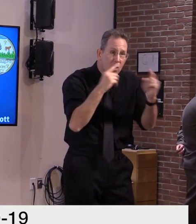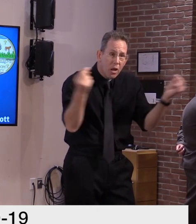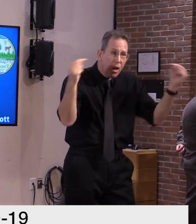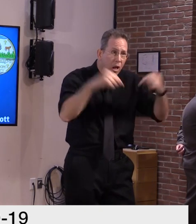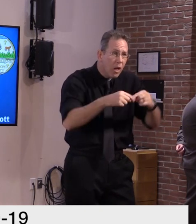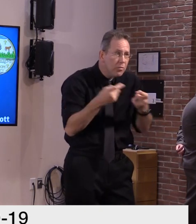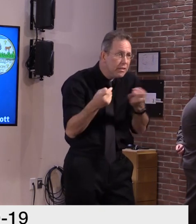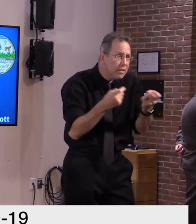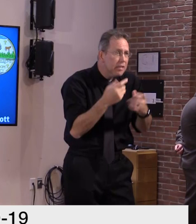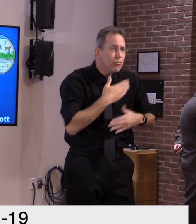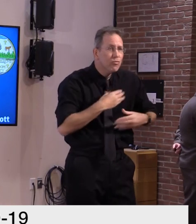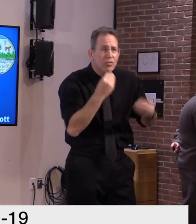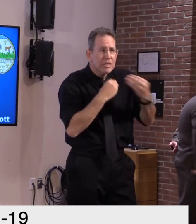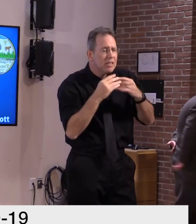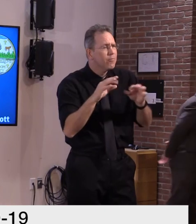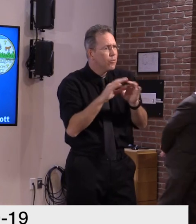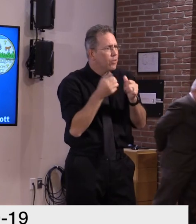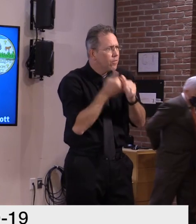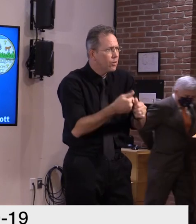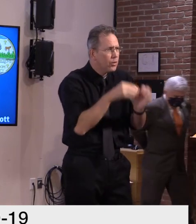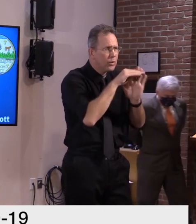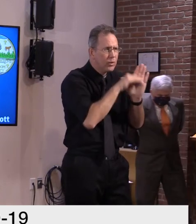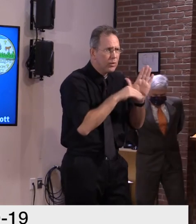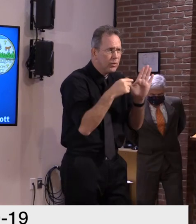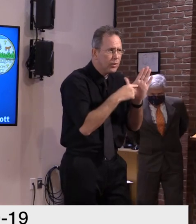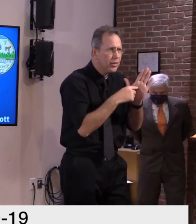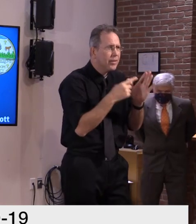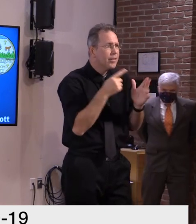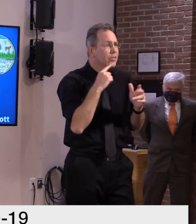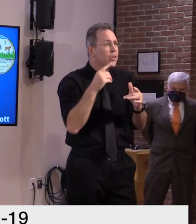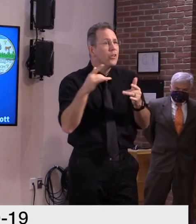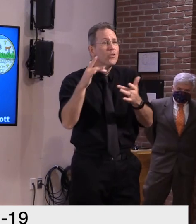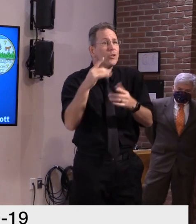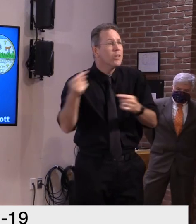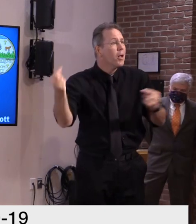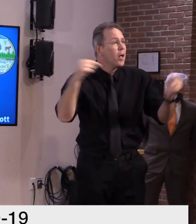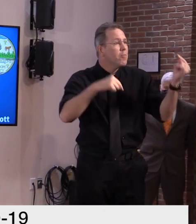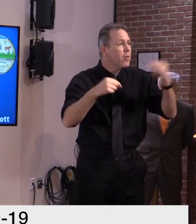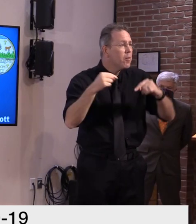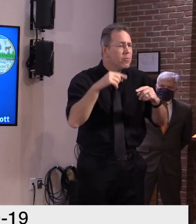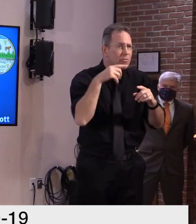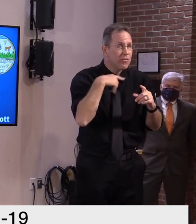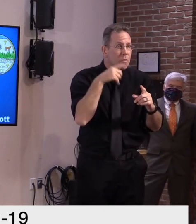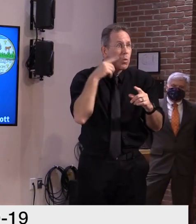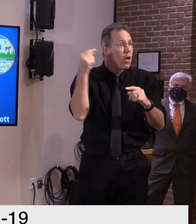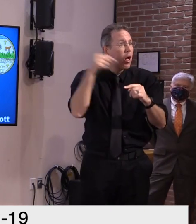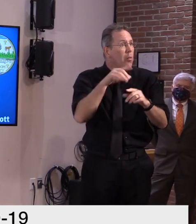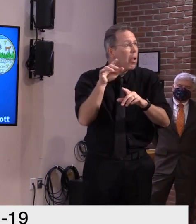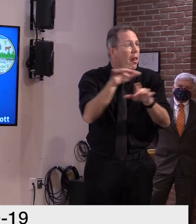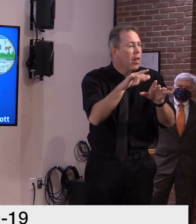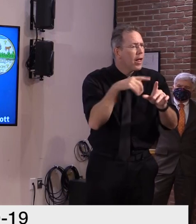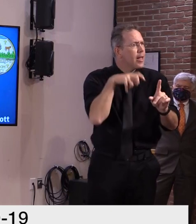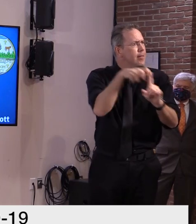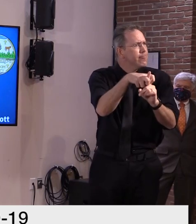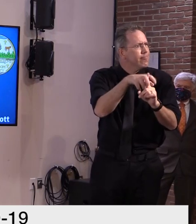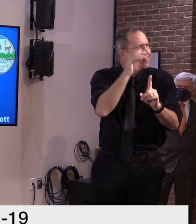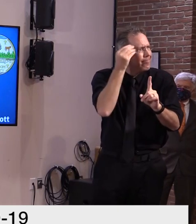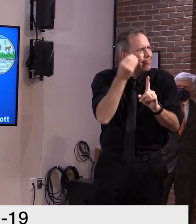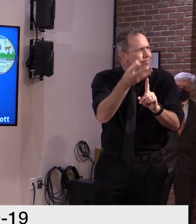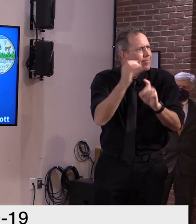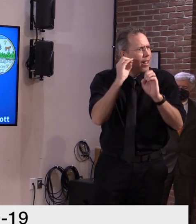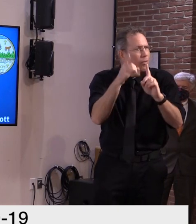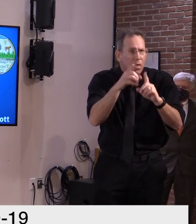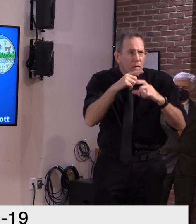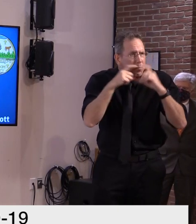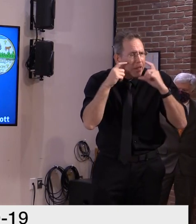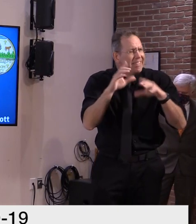out-of-staters go, so we're catching them at the point of contact when they come here to the state.